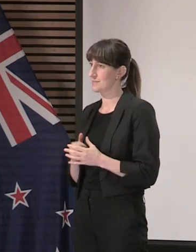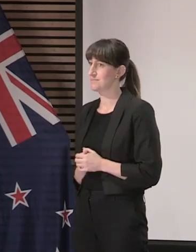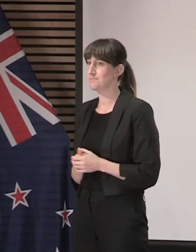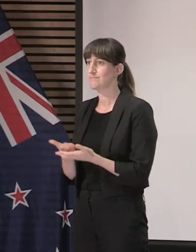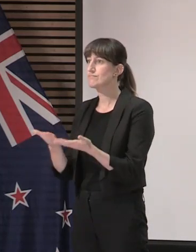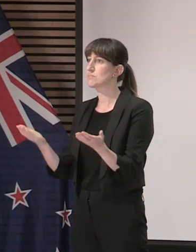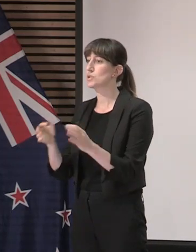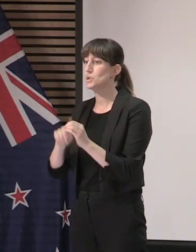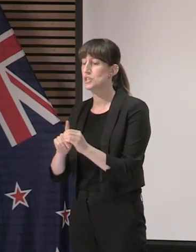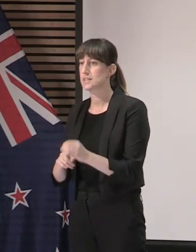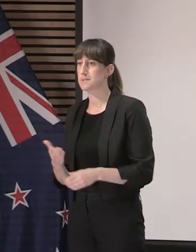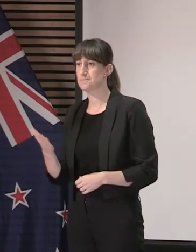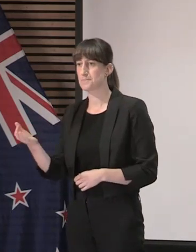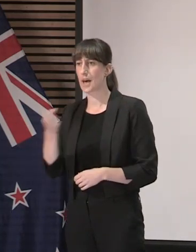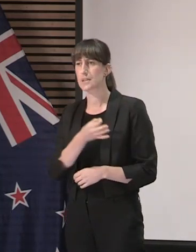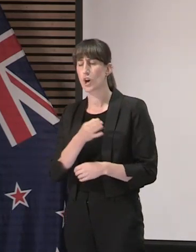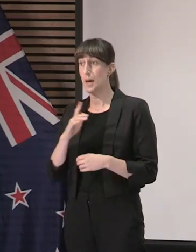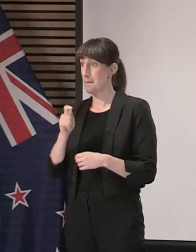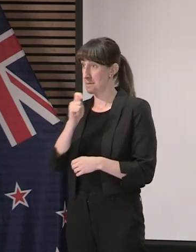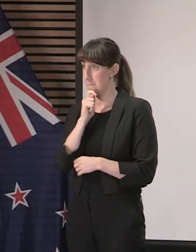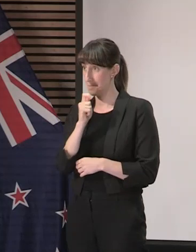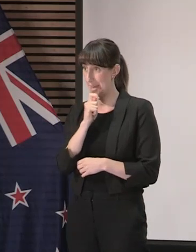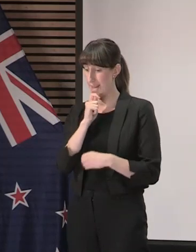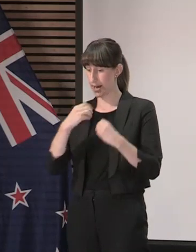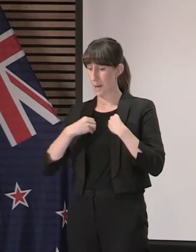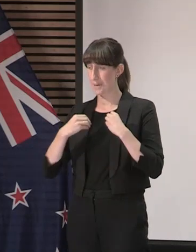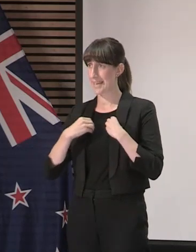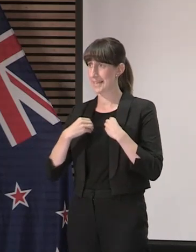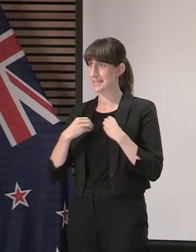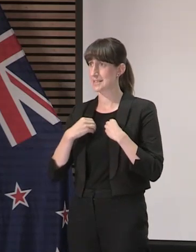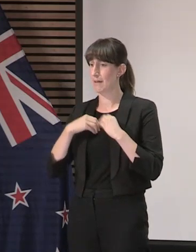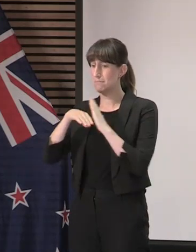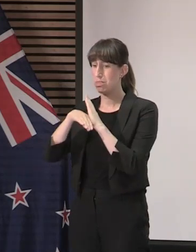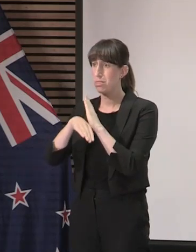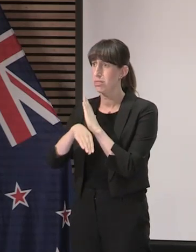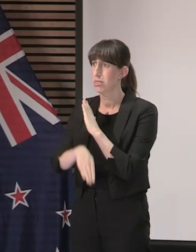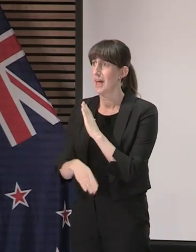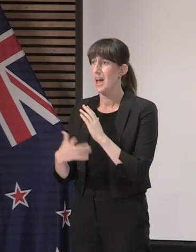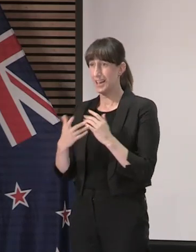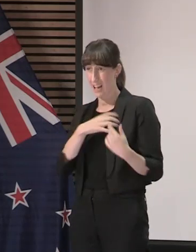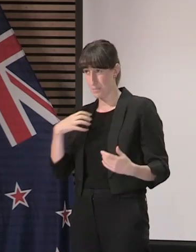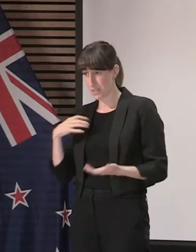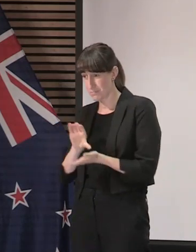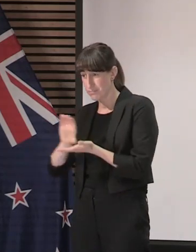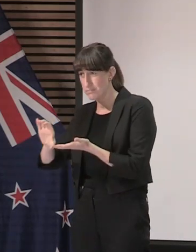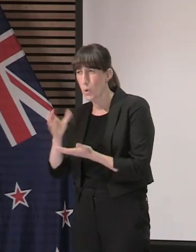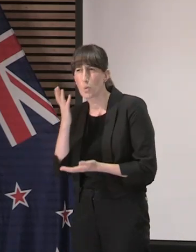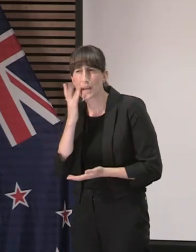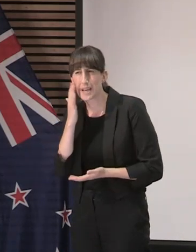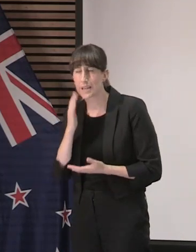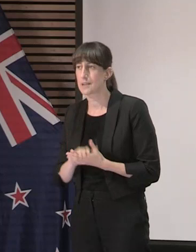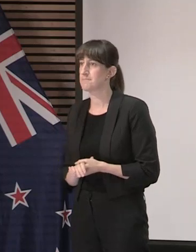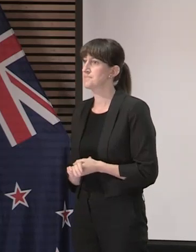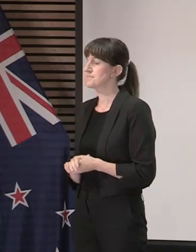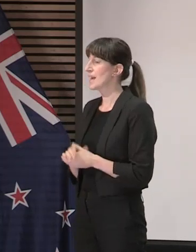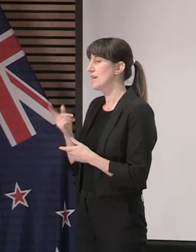about the media rescue package and when that might be coming out? It will be considered shortly by ministers. What I do